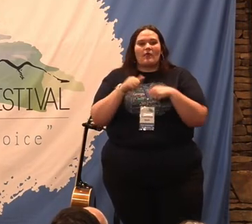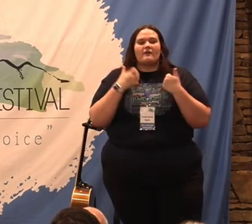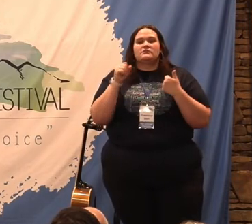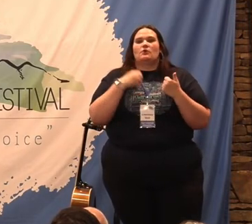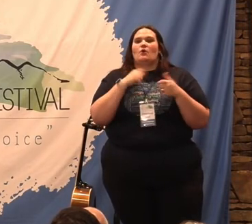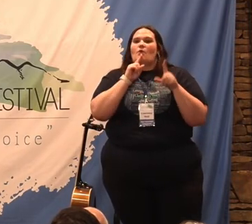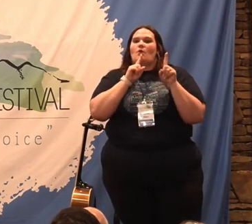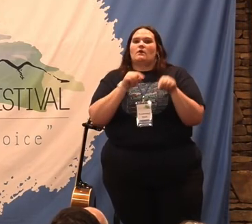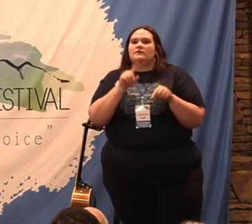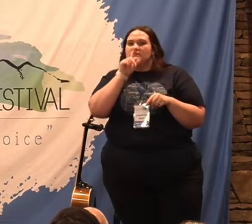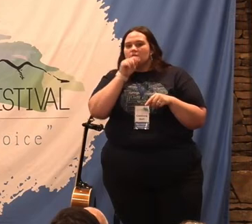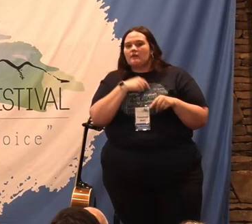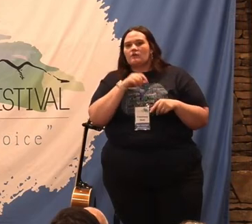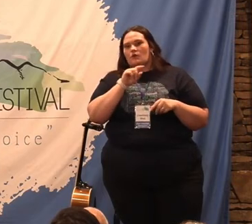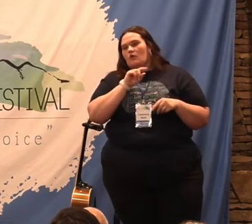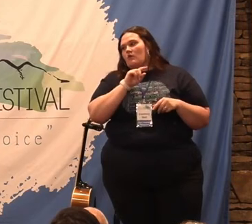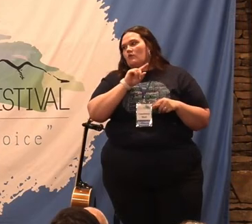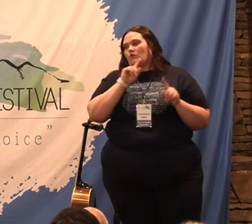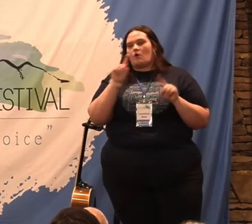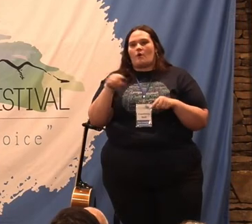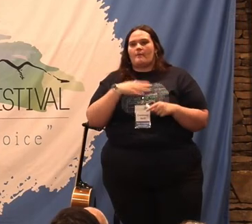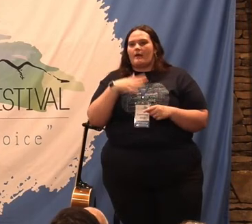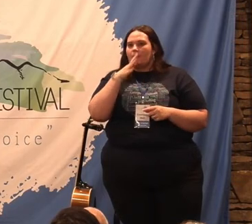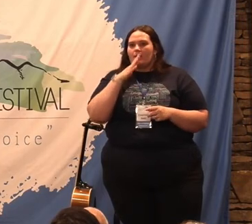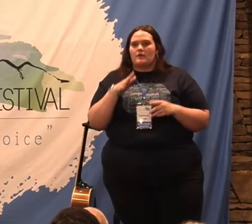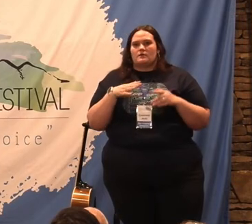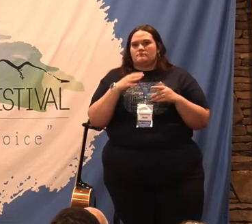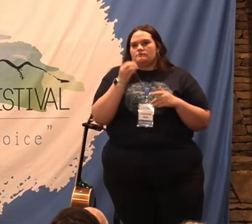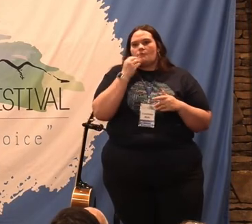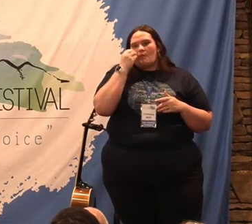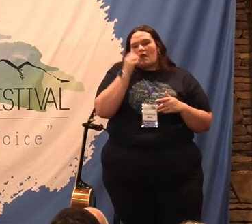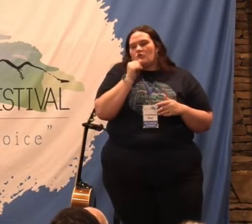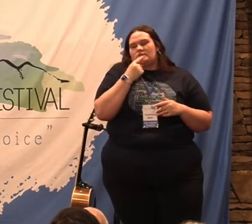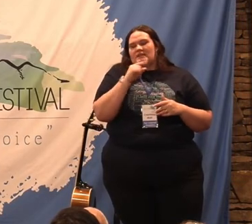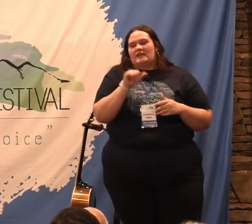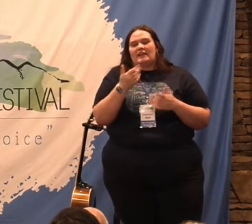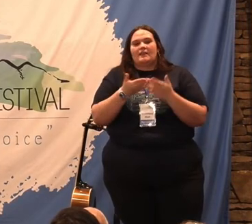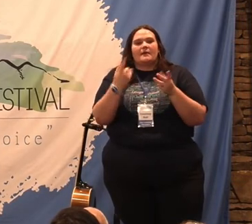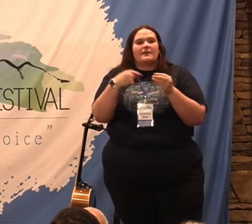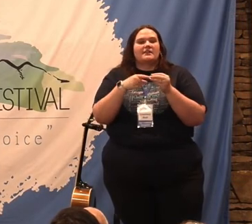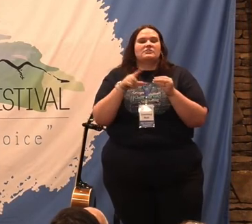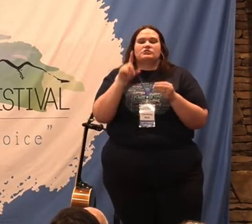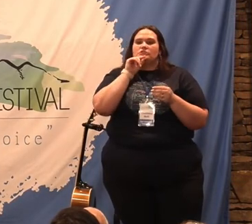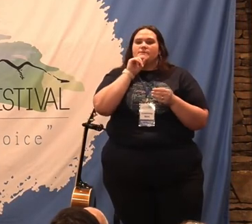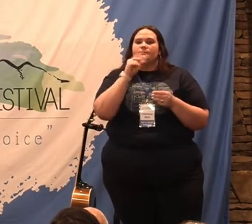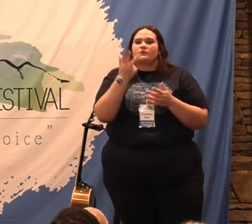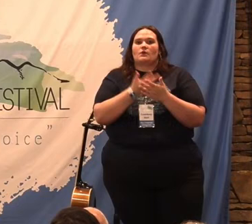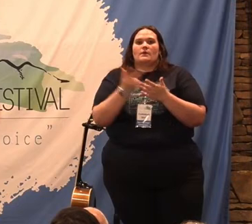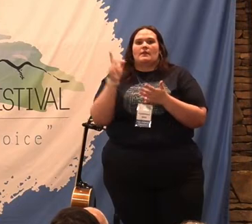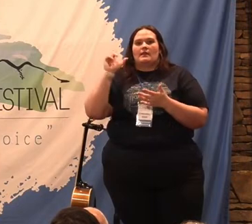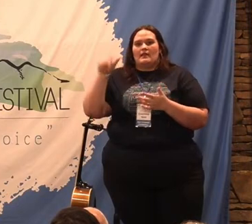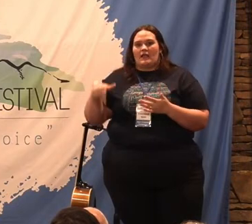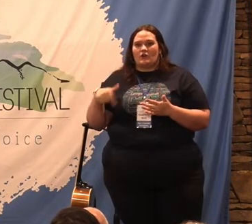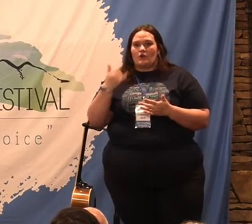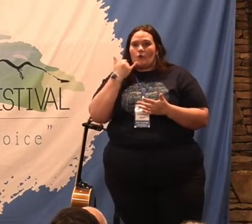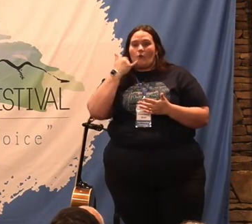ordered a chicken, and I go home. I go to my mom, I don't say anything about the chicken. 3 weeks later, they call me, and I am so happy. I go to